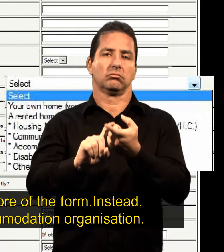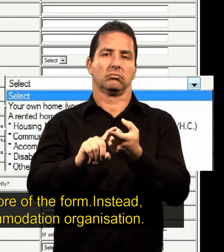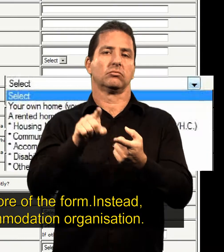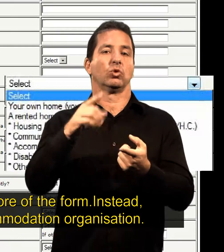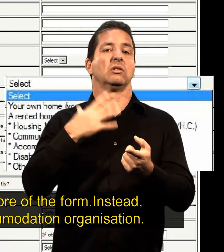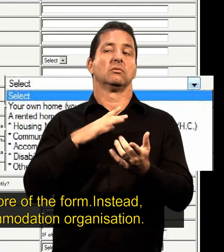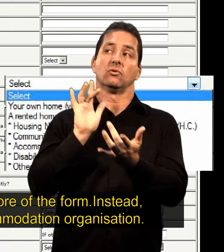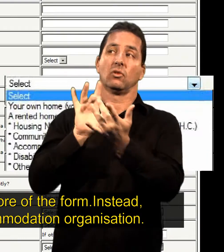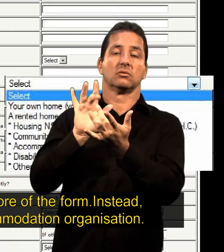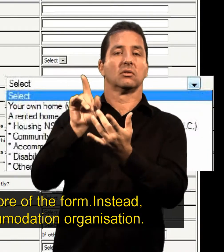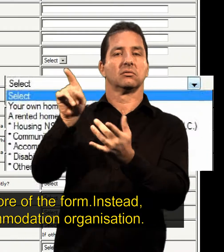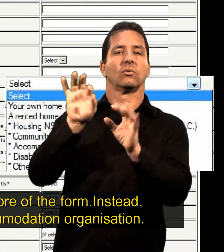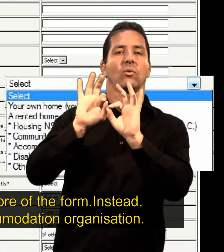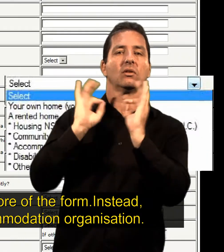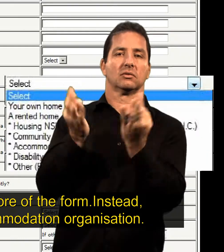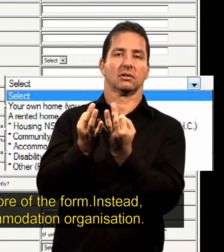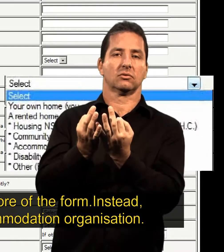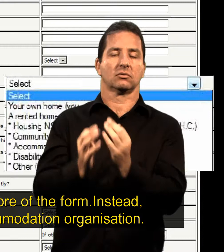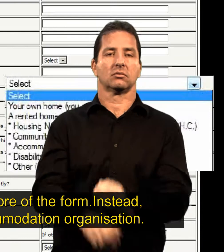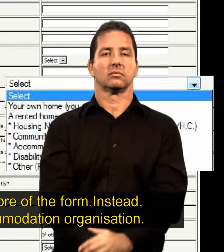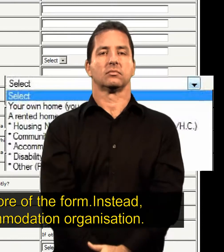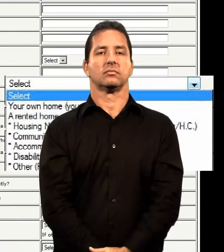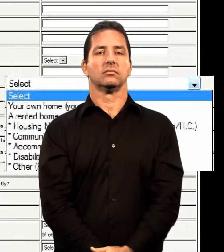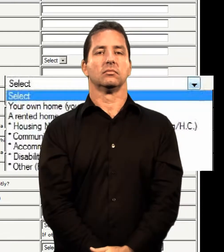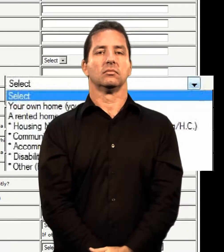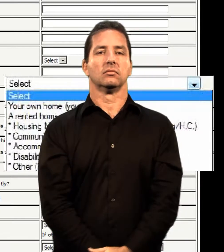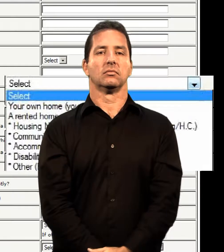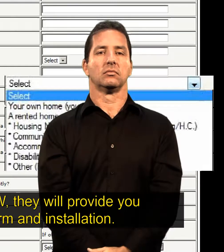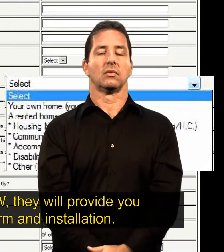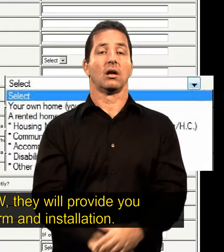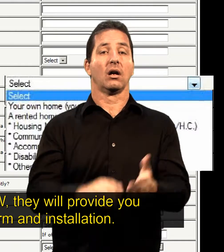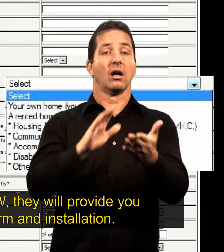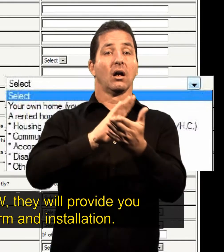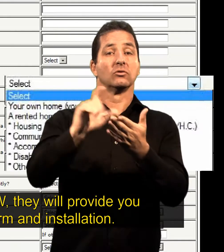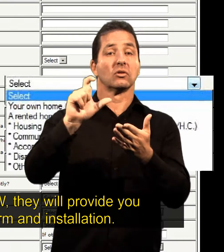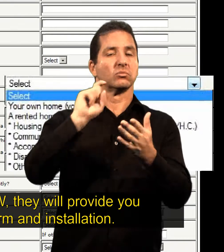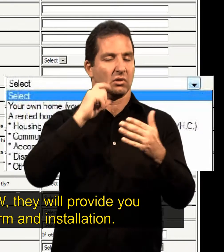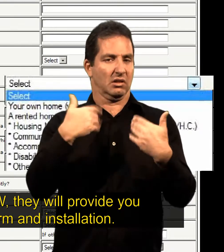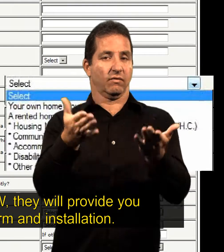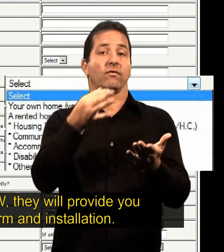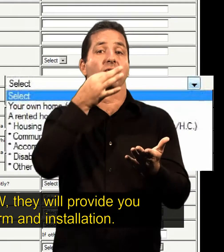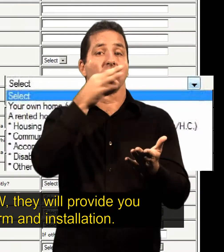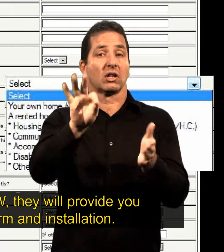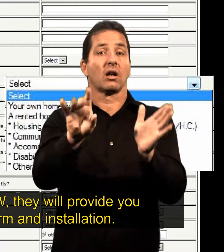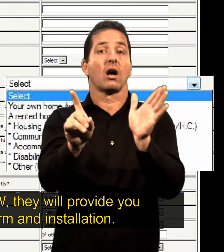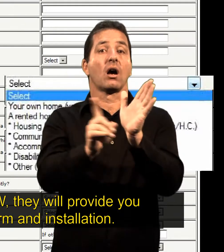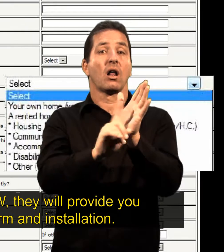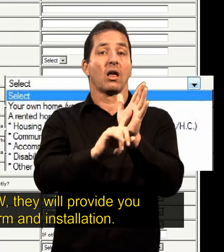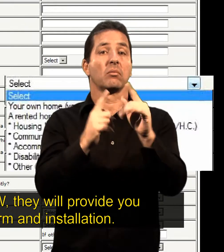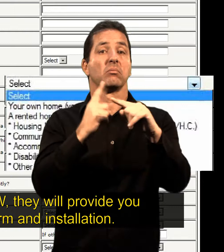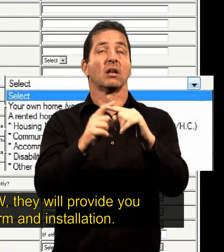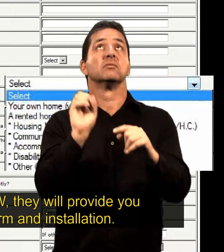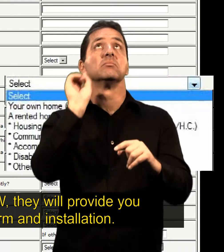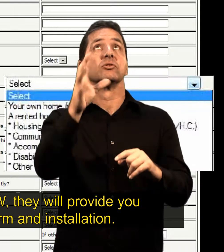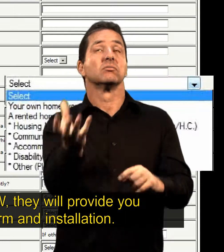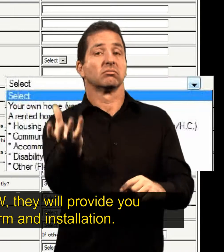form. Instead, contact your accommodation organisation. If it's Housing New South Wales, they will provide